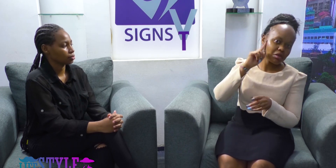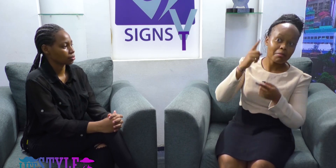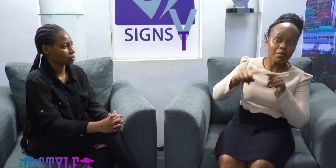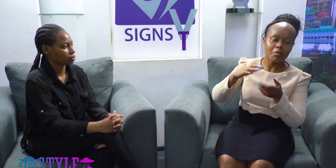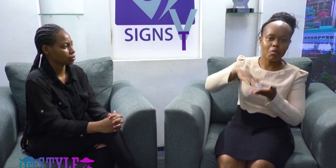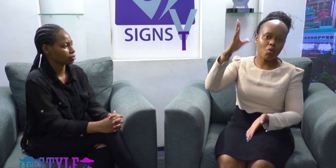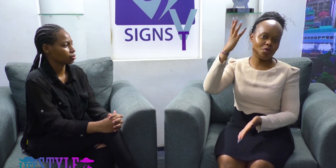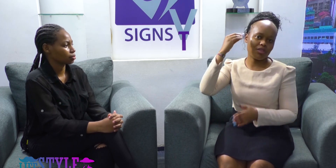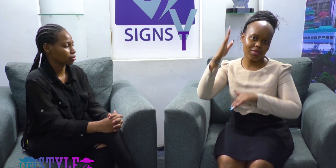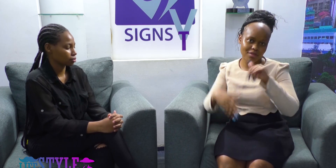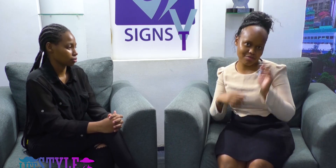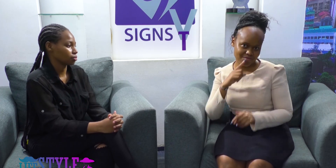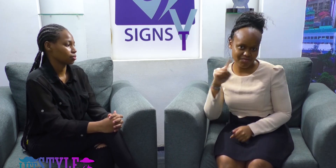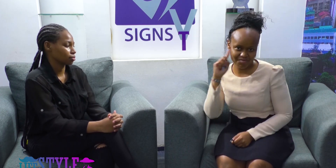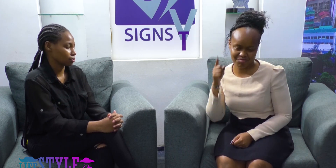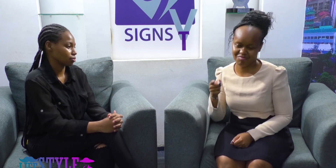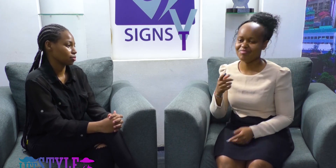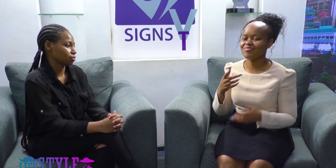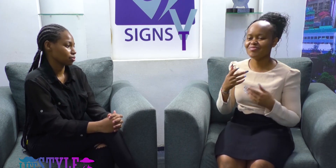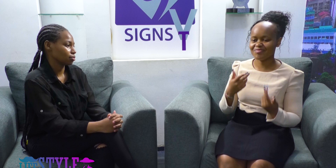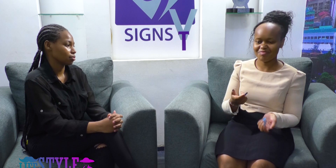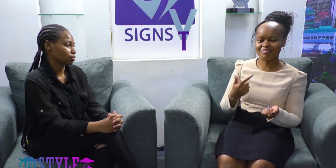where the school has both the deaf and the hearing.